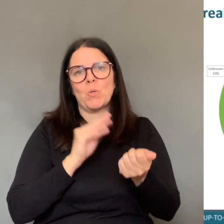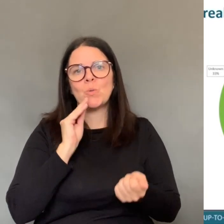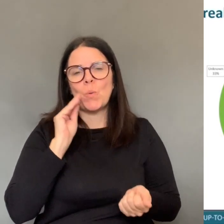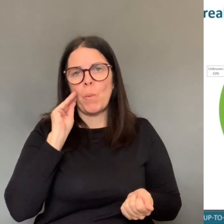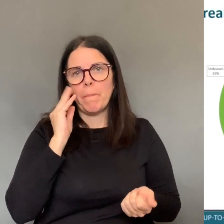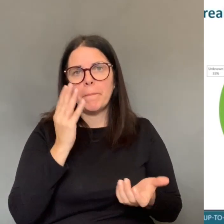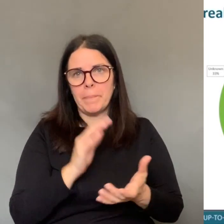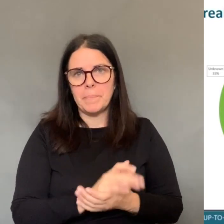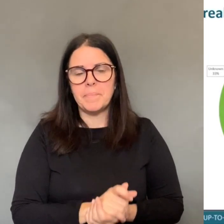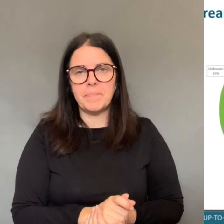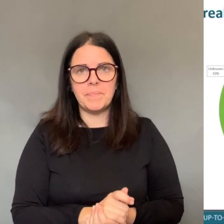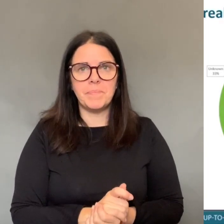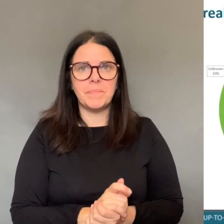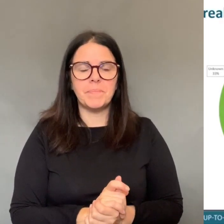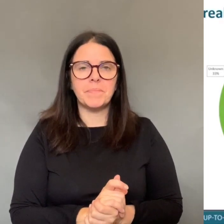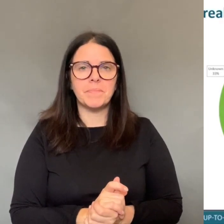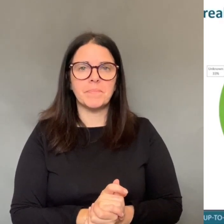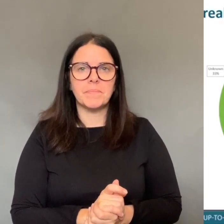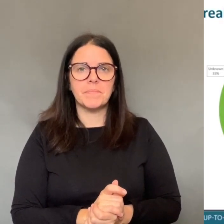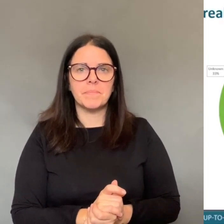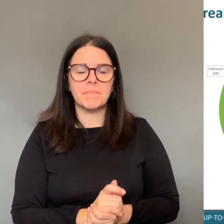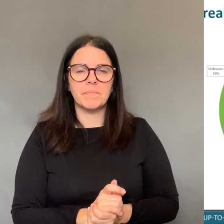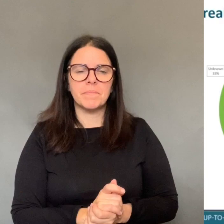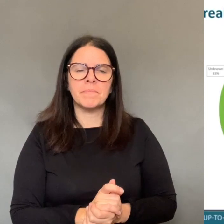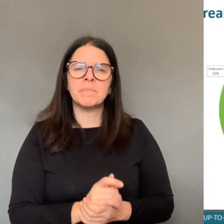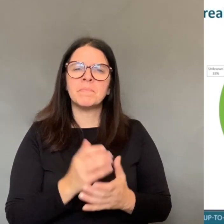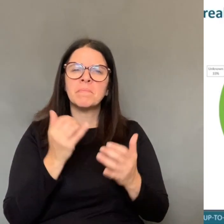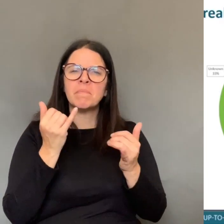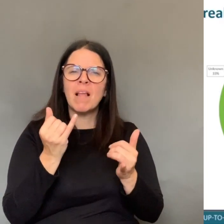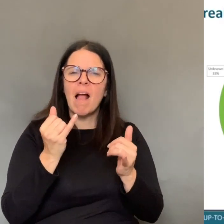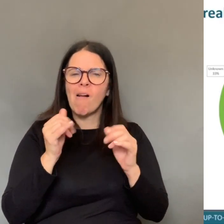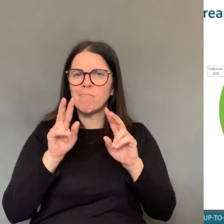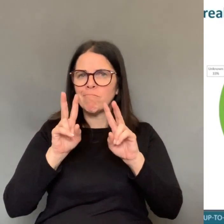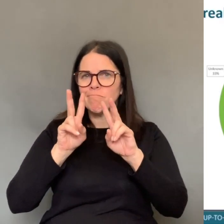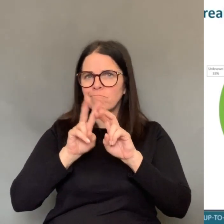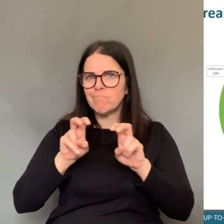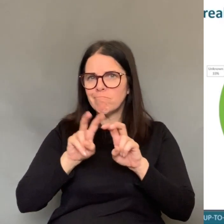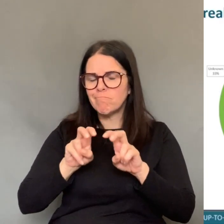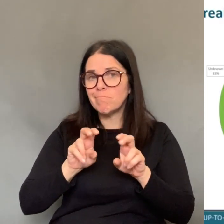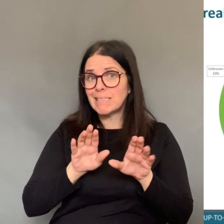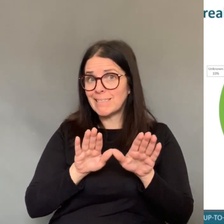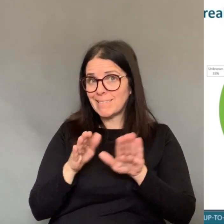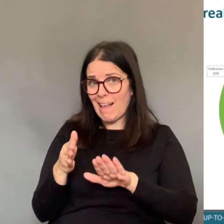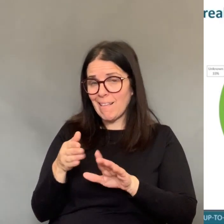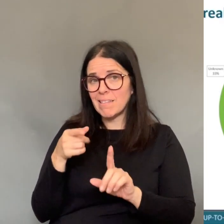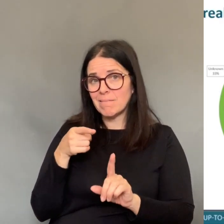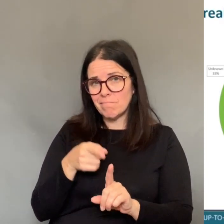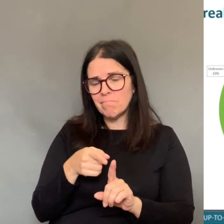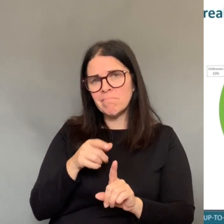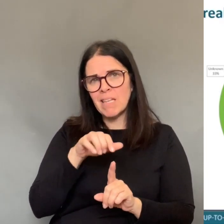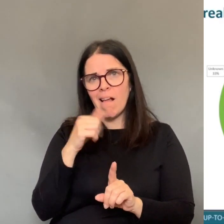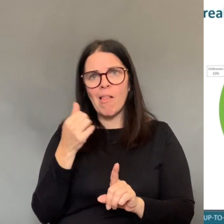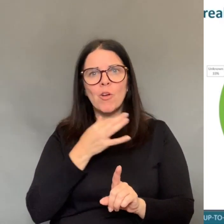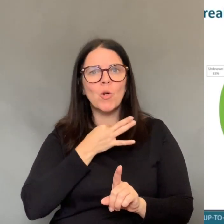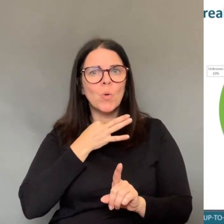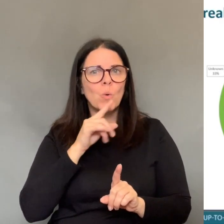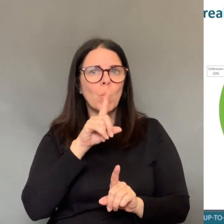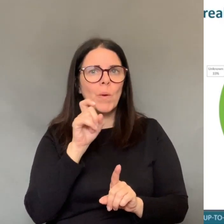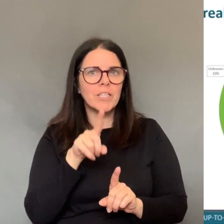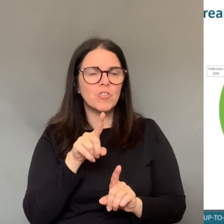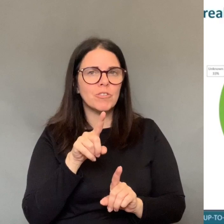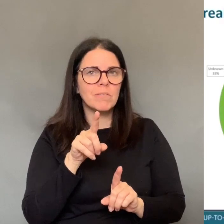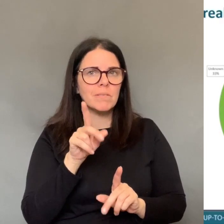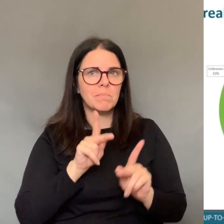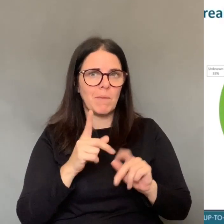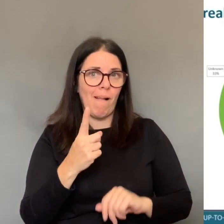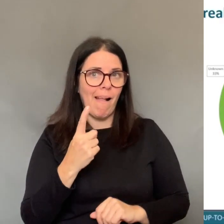a chronic medical conditions or chronic medical condition and also in an immunocompromised condition. We can still see that we have